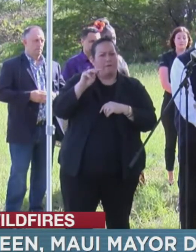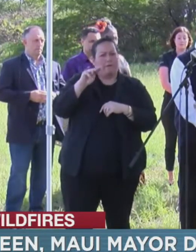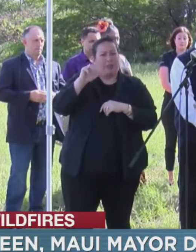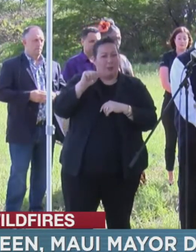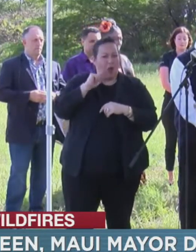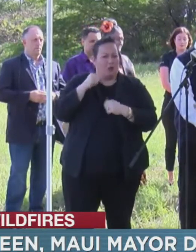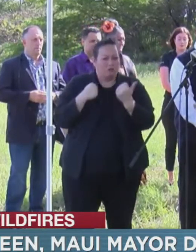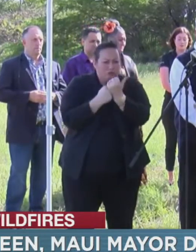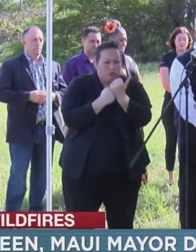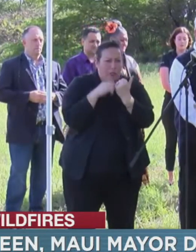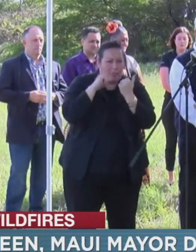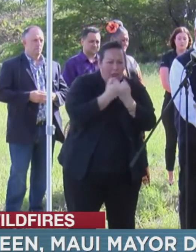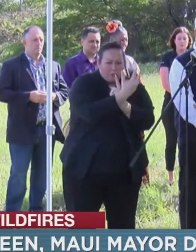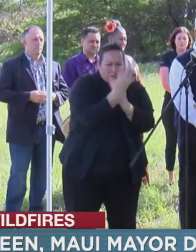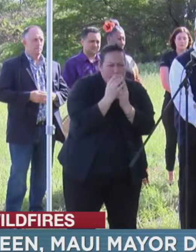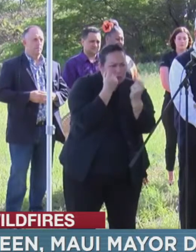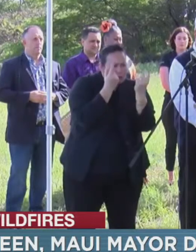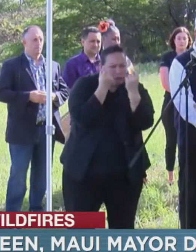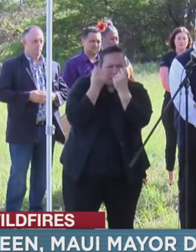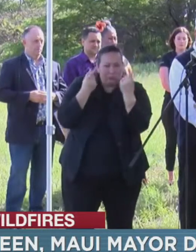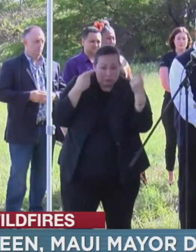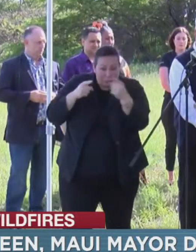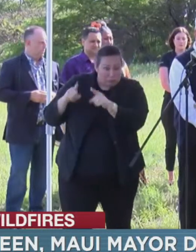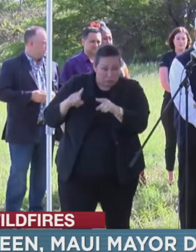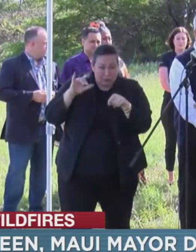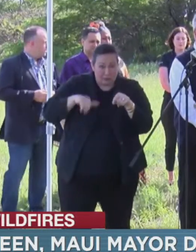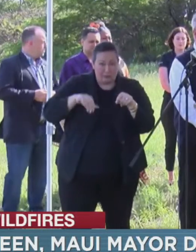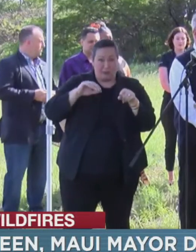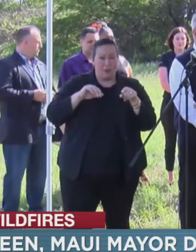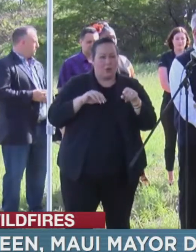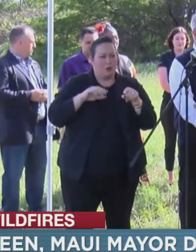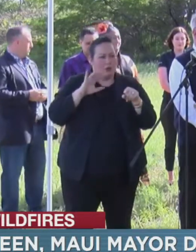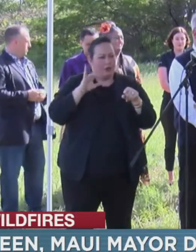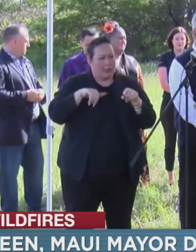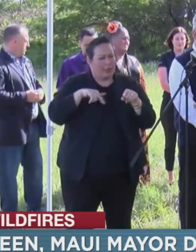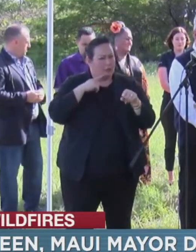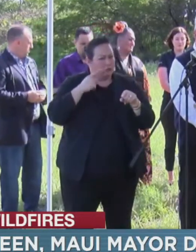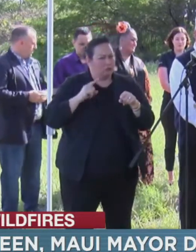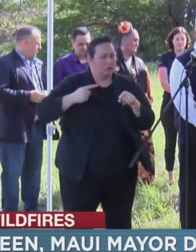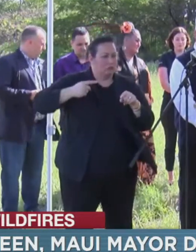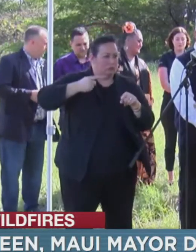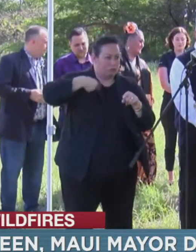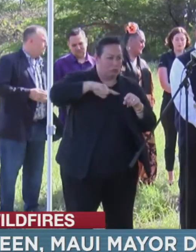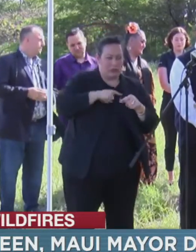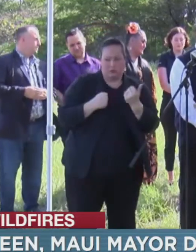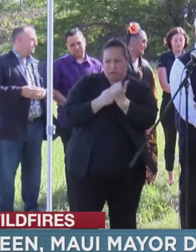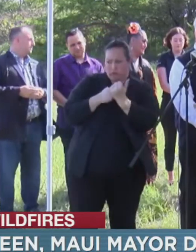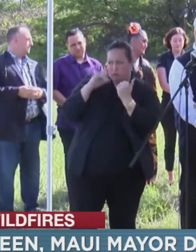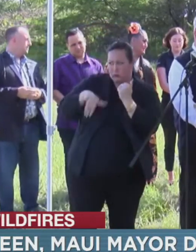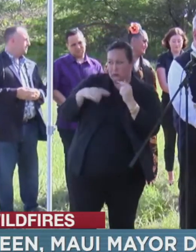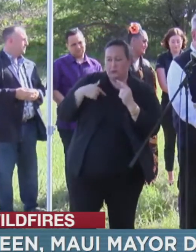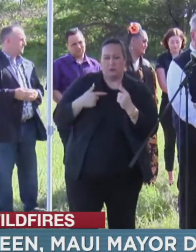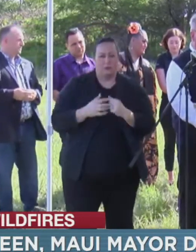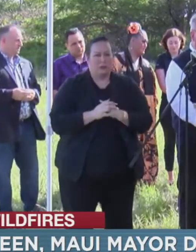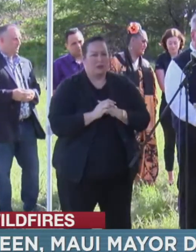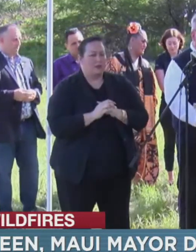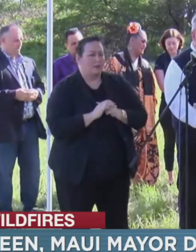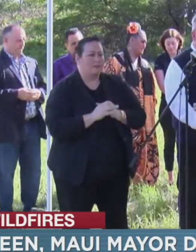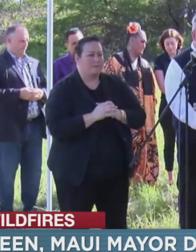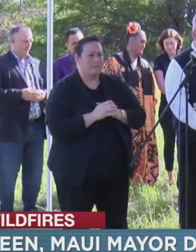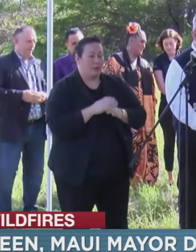CNHA, as this will be critical to our collective partnership in helping those who are displaced, especially the most